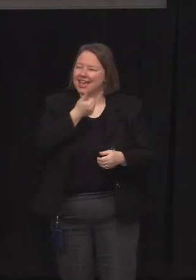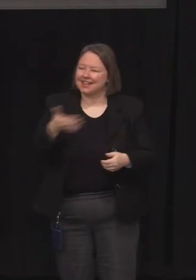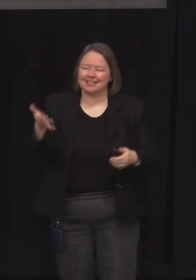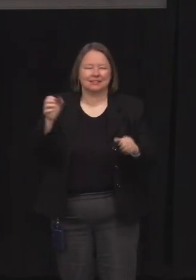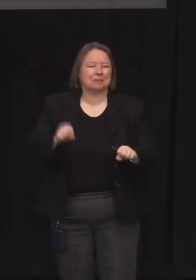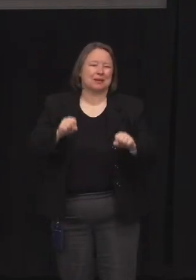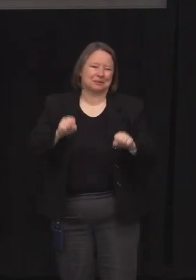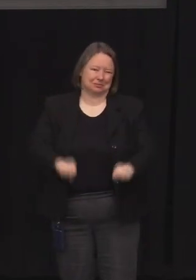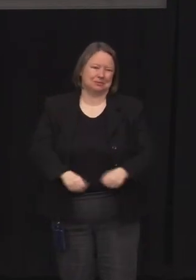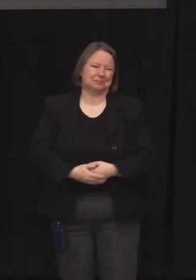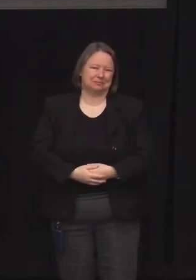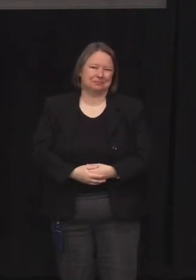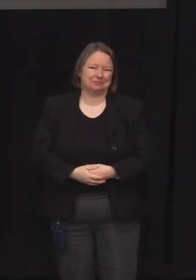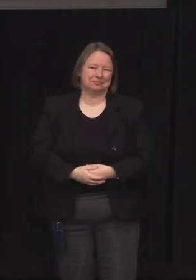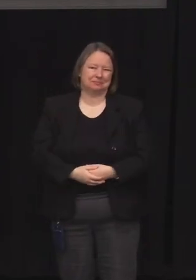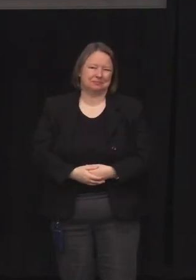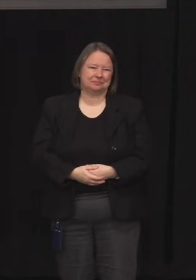possible.